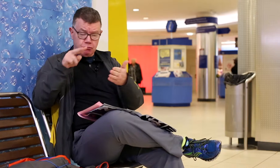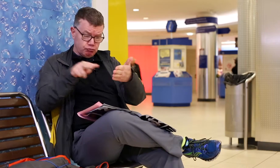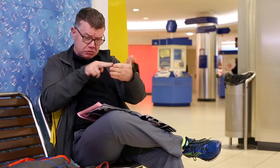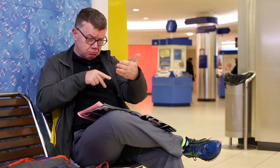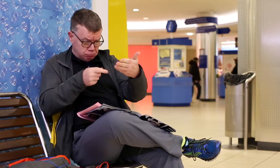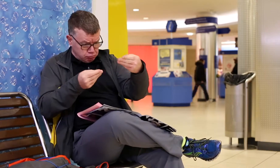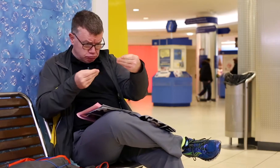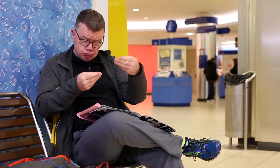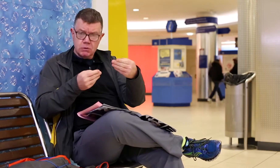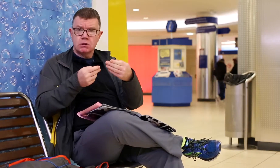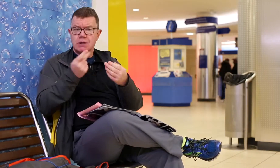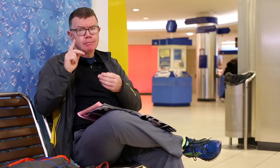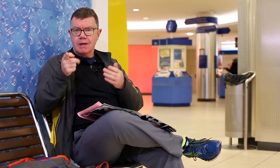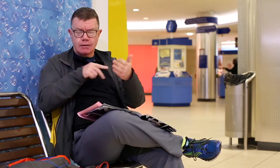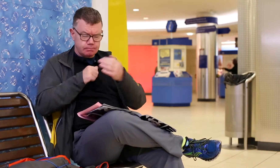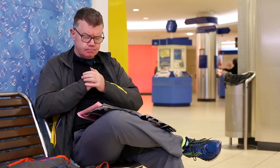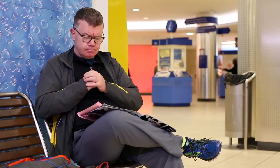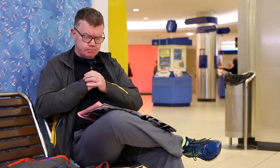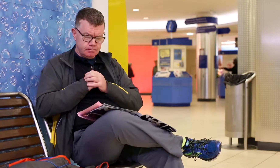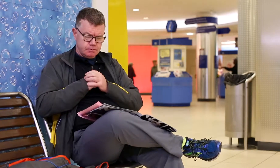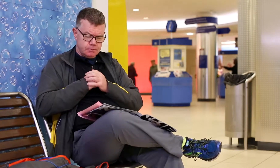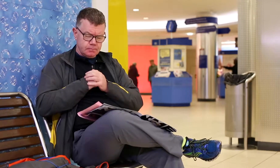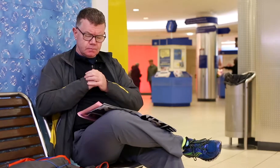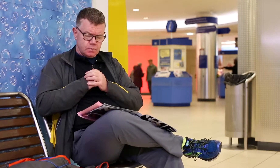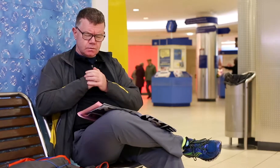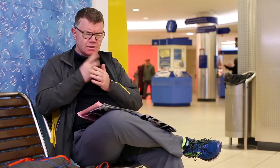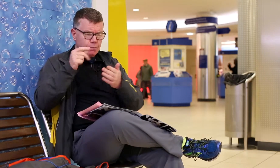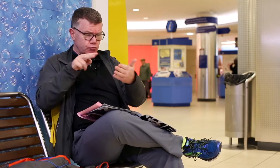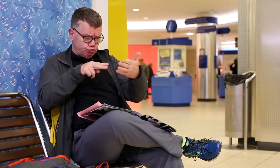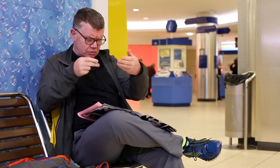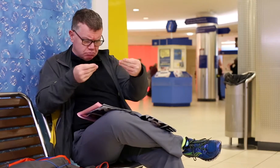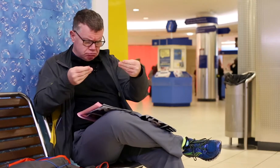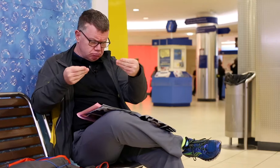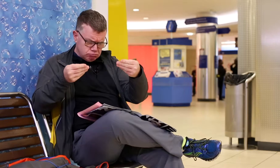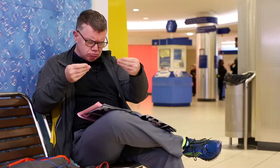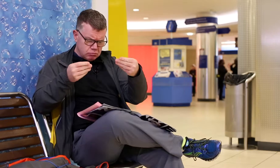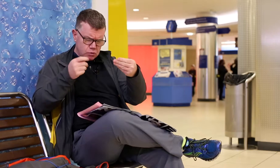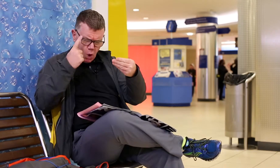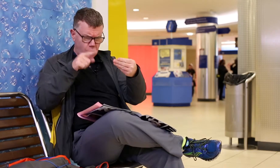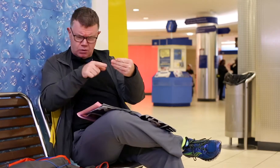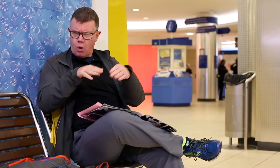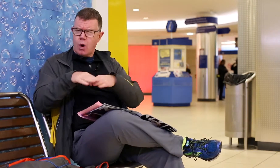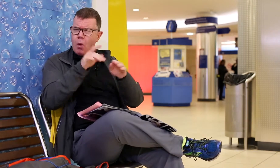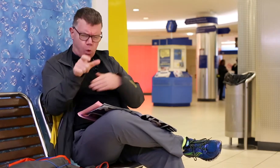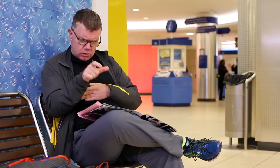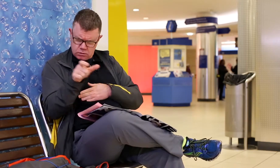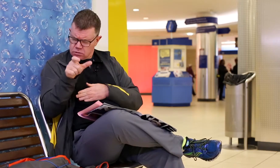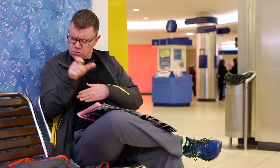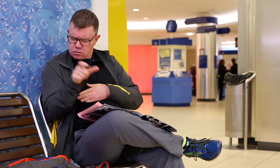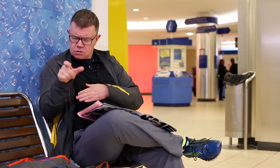Some may be able to read and follow written instructions, but others won't. Even if someone can read, they may not know many of the